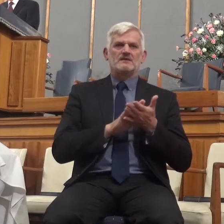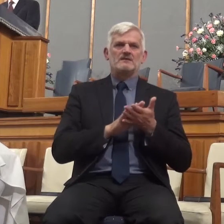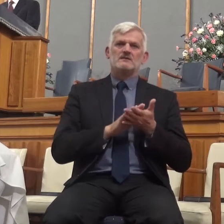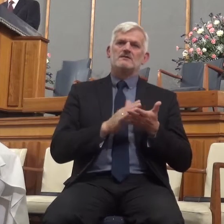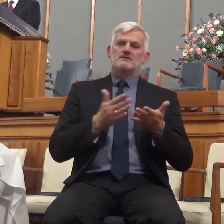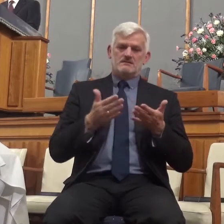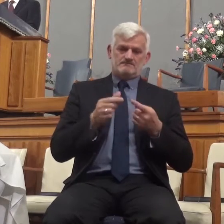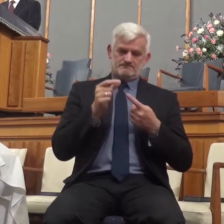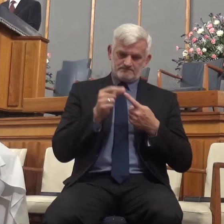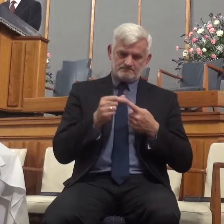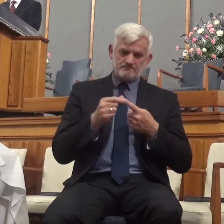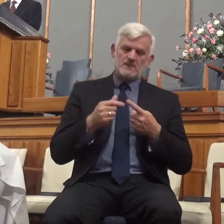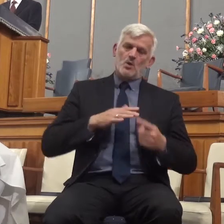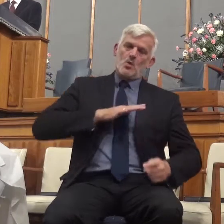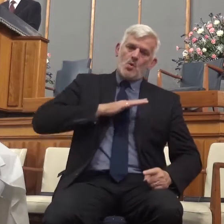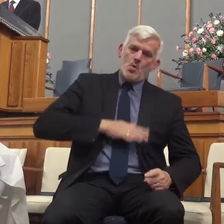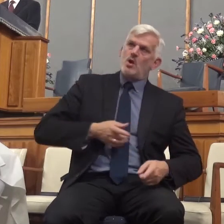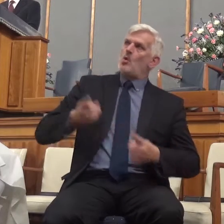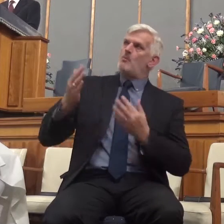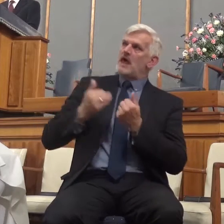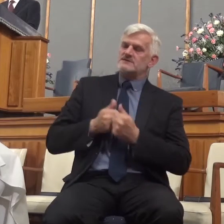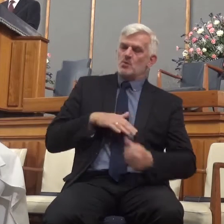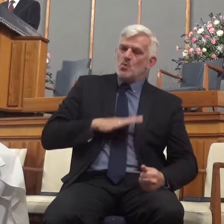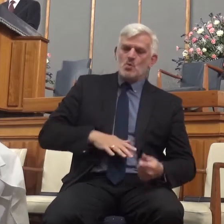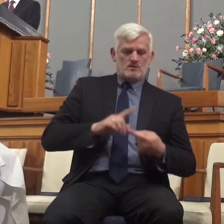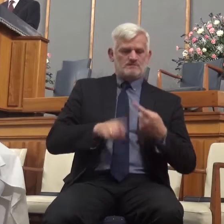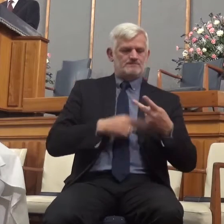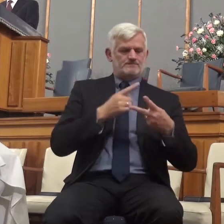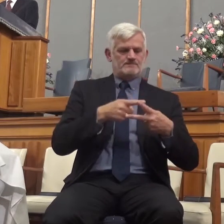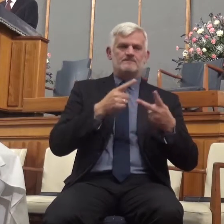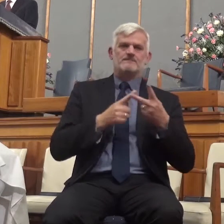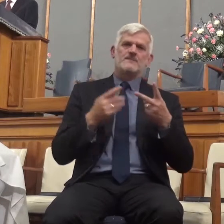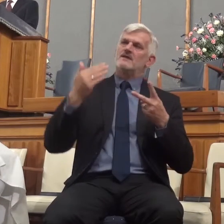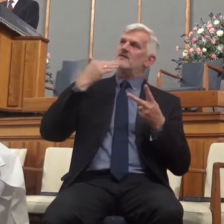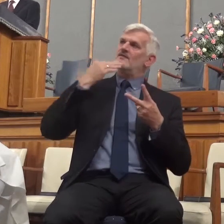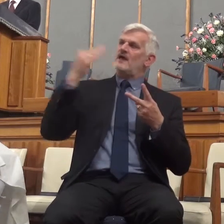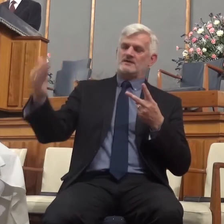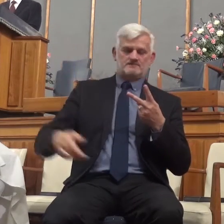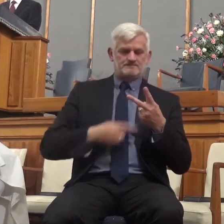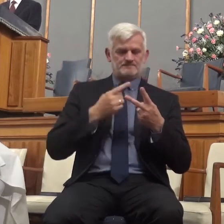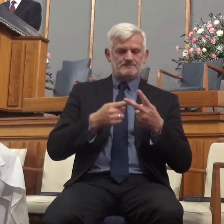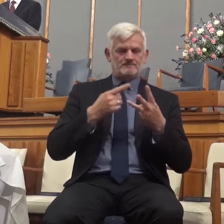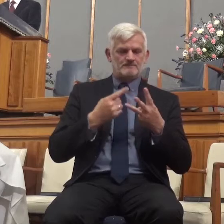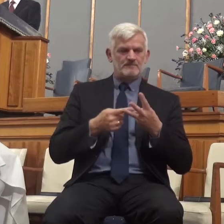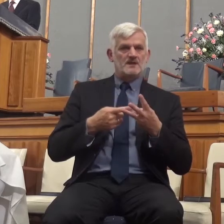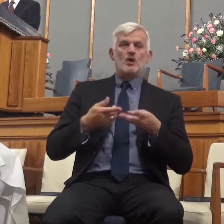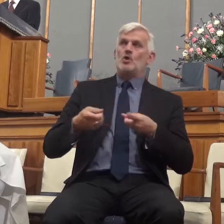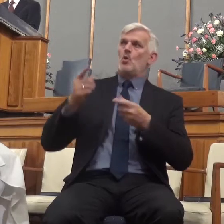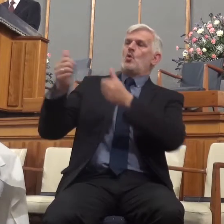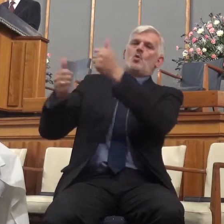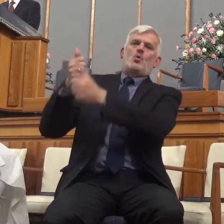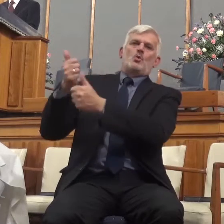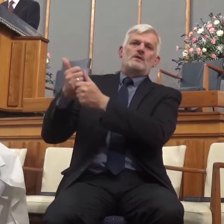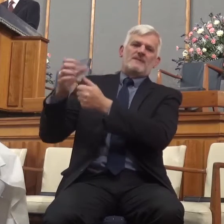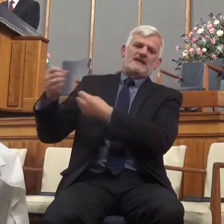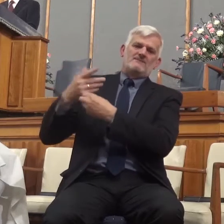Express gladness and gratitude. Give Him the credit for all the things that He's done. This